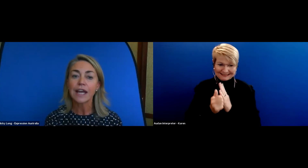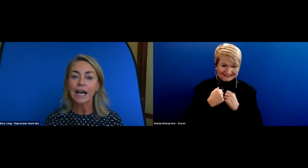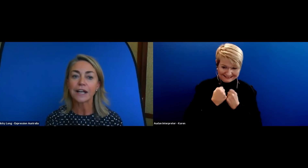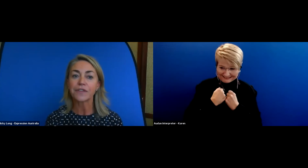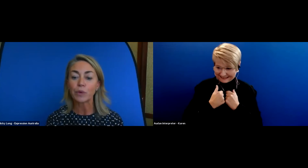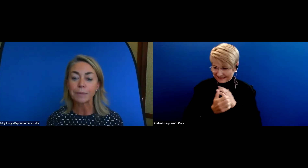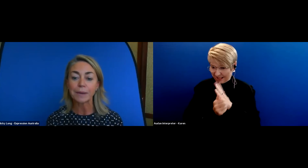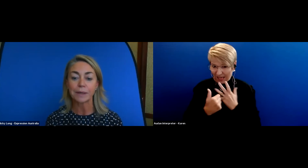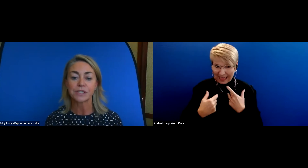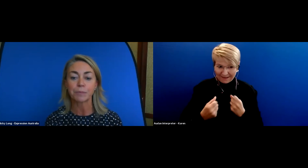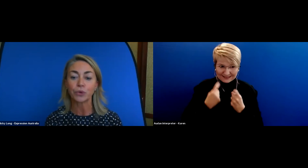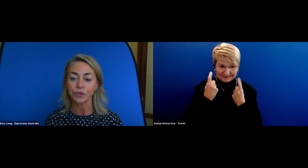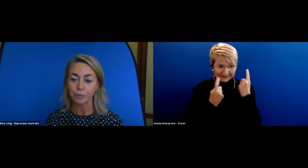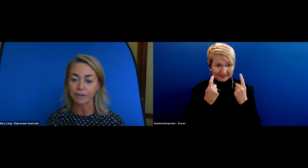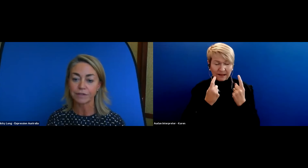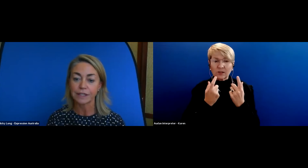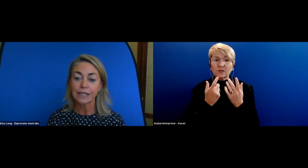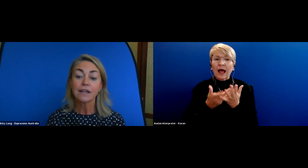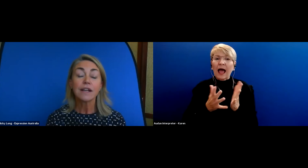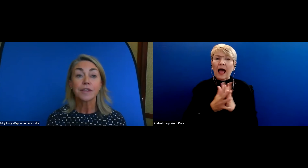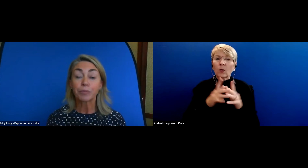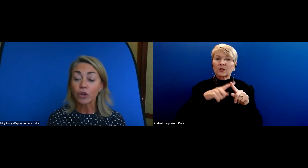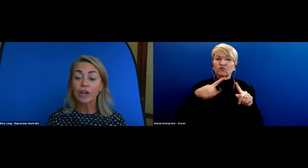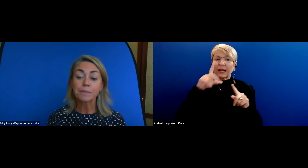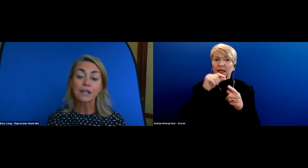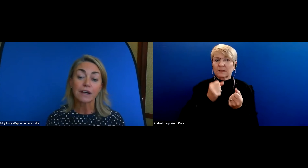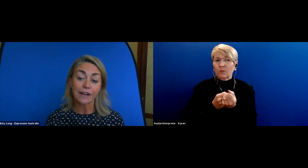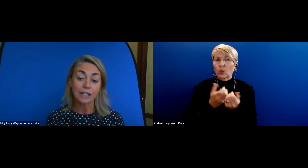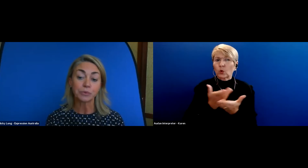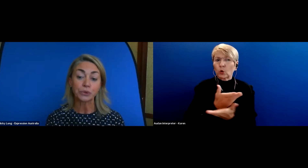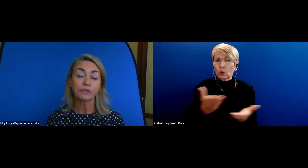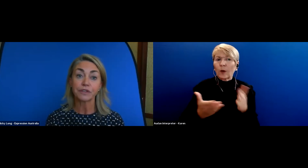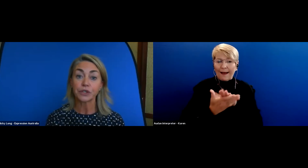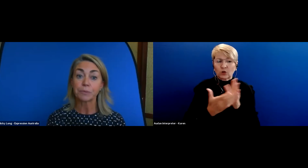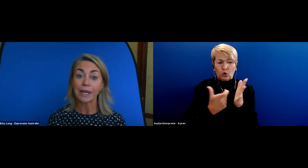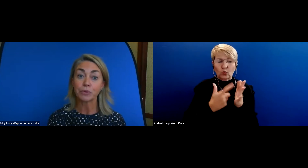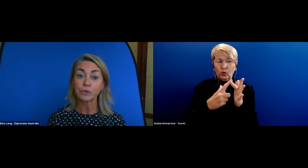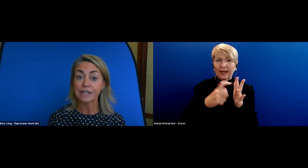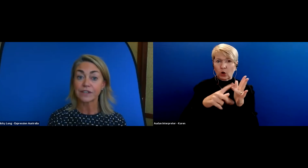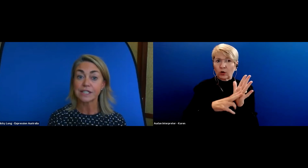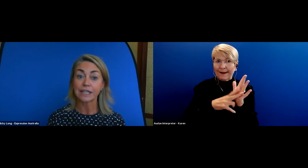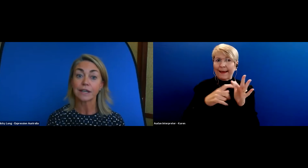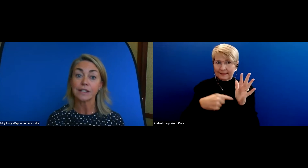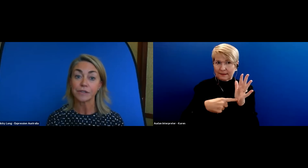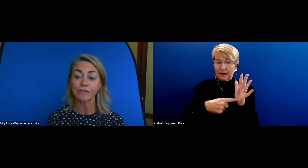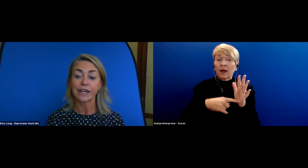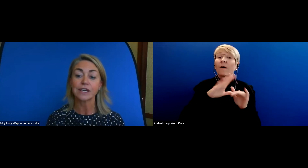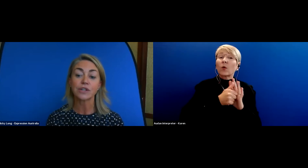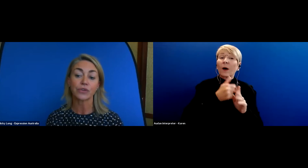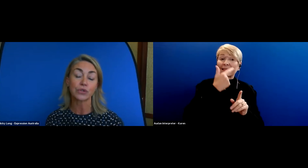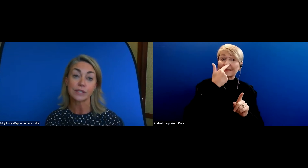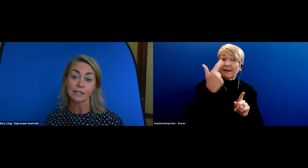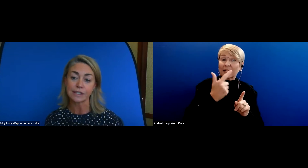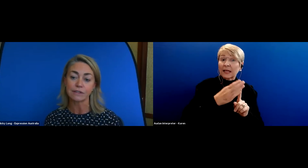have that we may be able to support them with. The program's available for people 17 years of